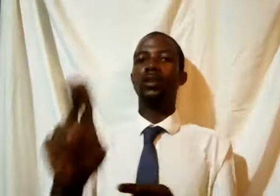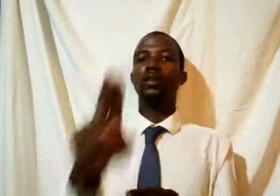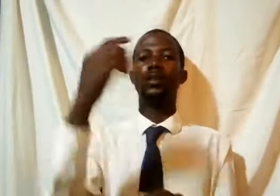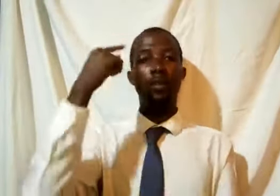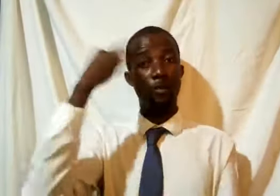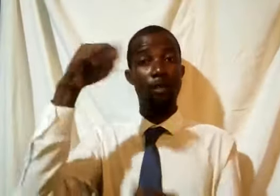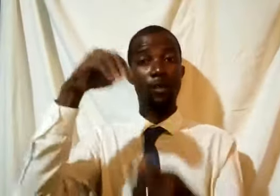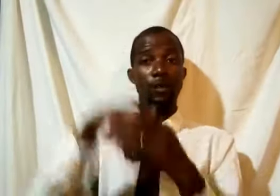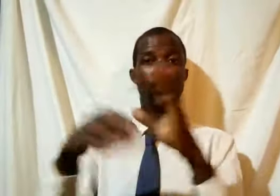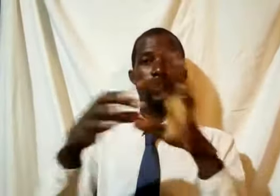for 2 hours.